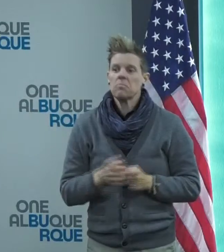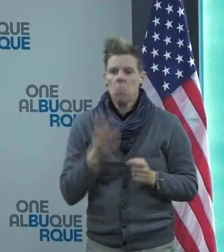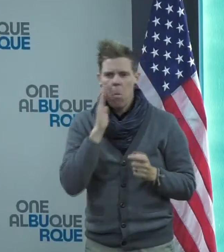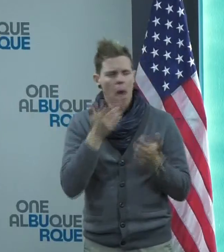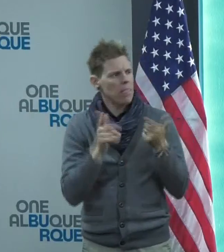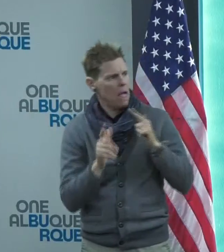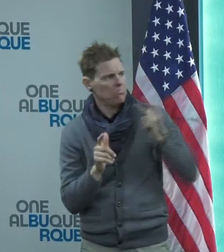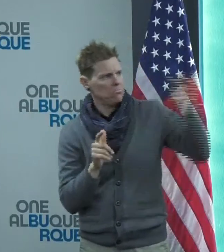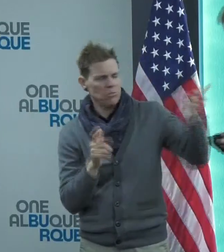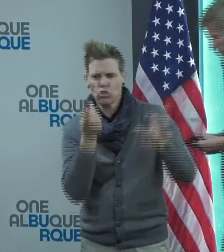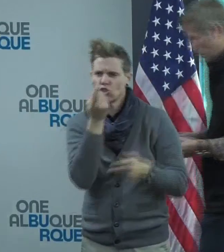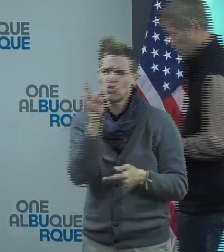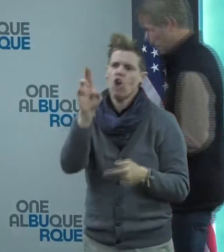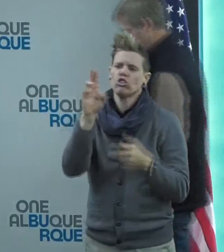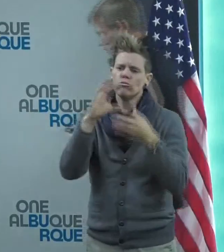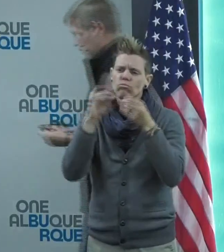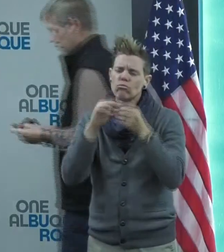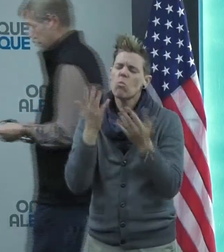Department.